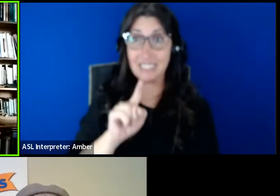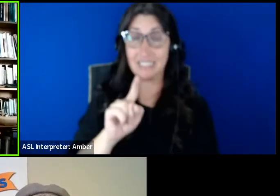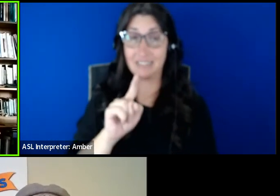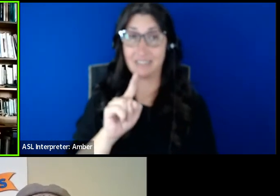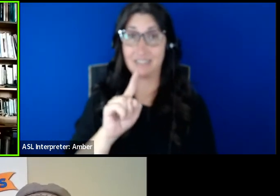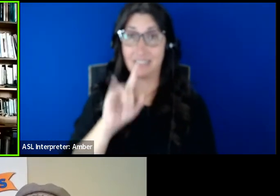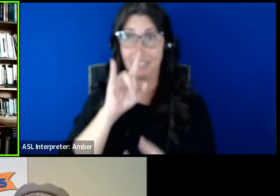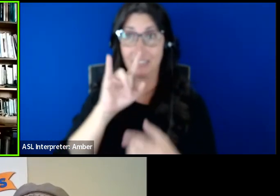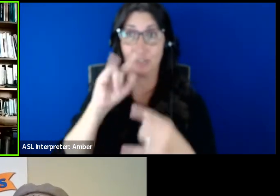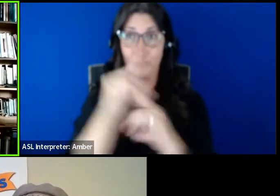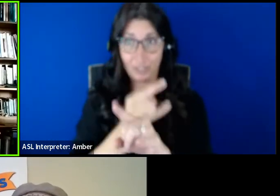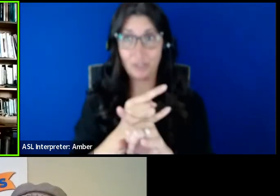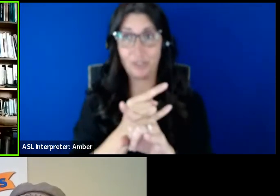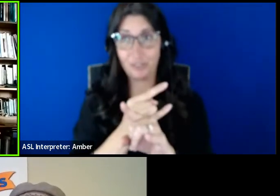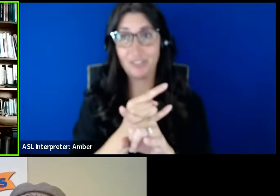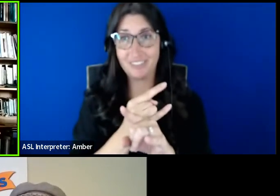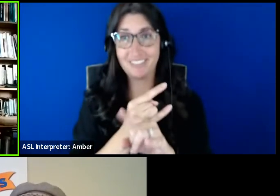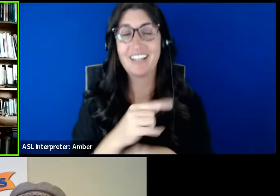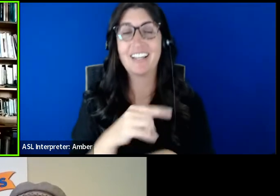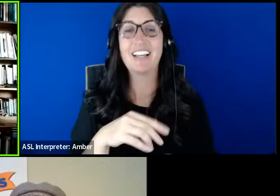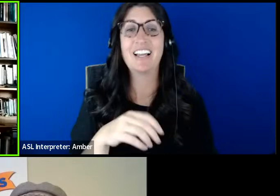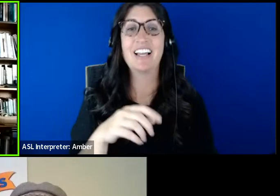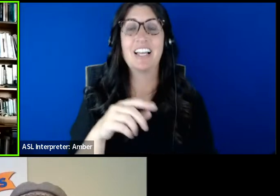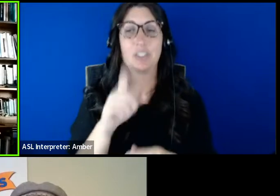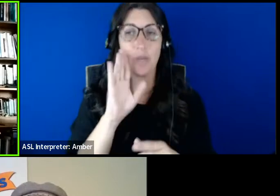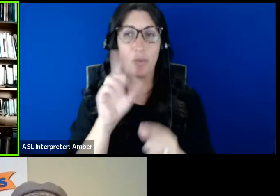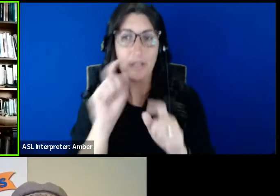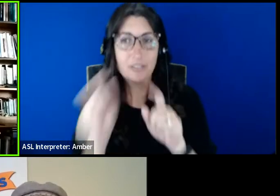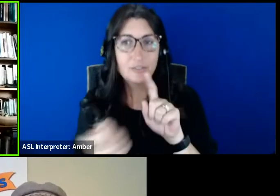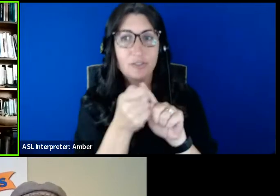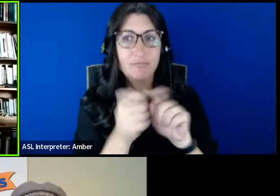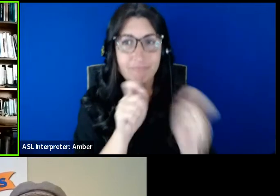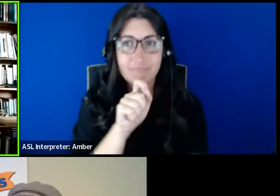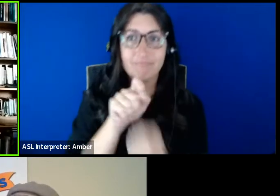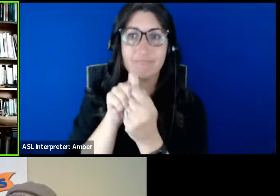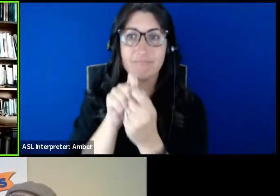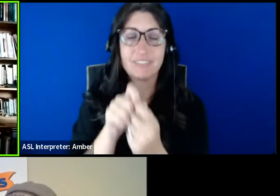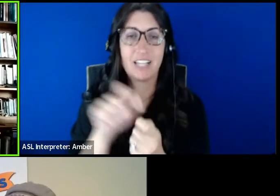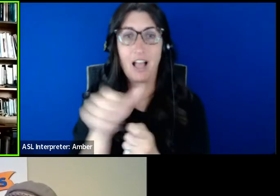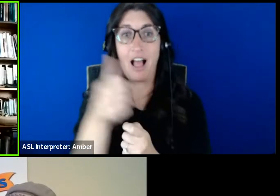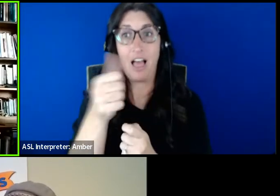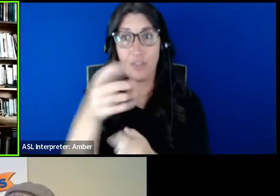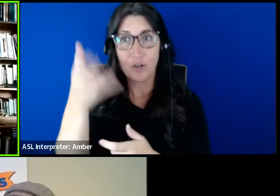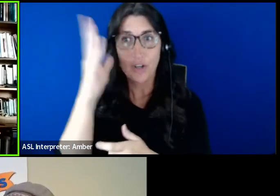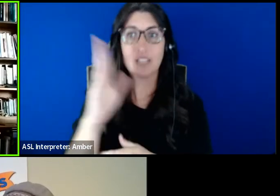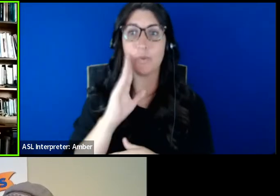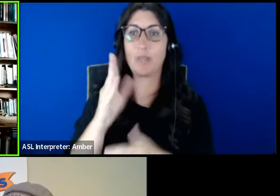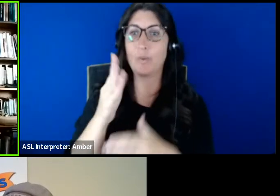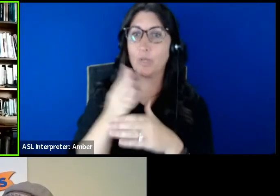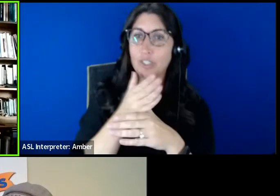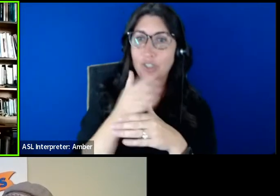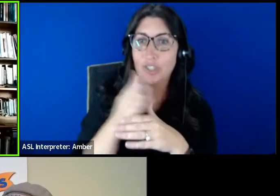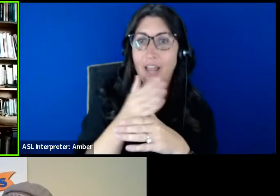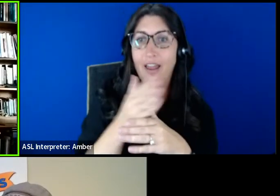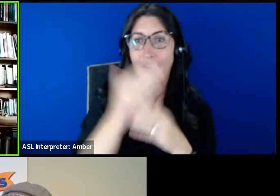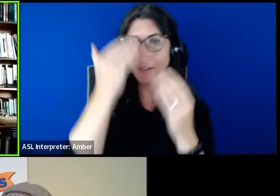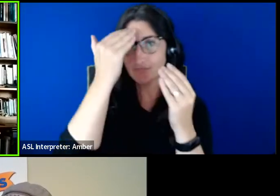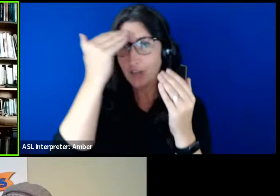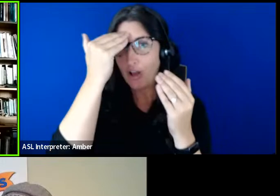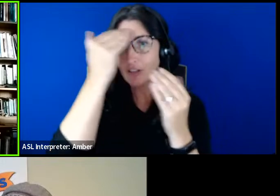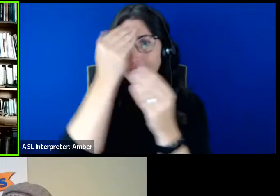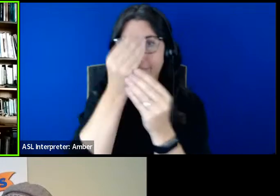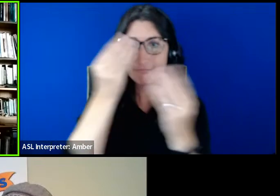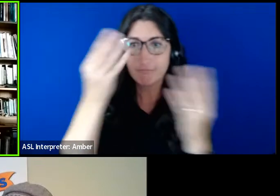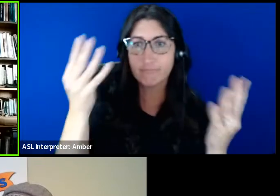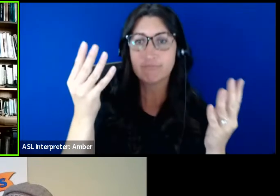a trickster, Maui would sort of trick the other gods so that they will share knowledge with the